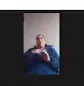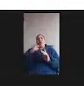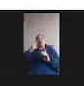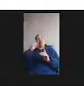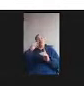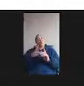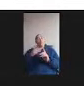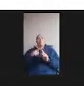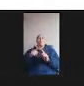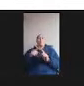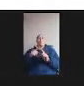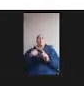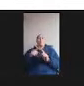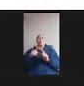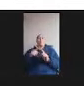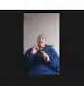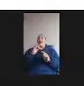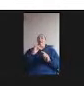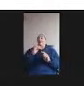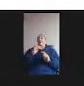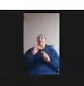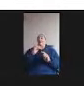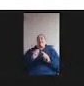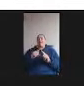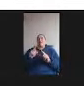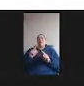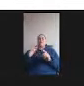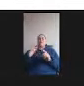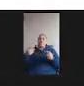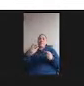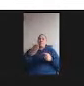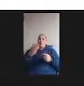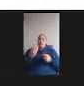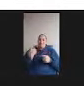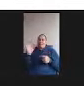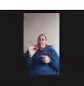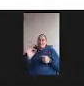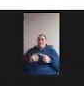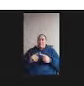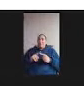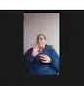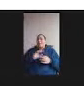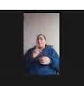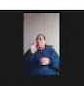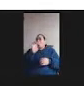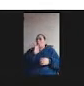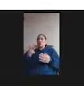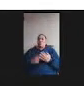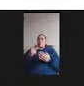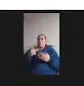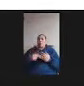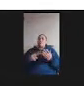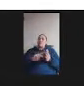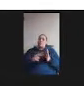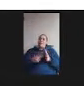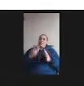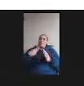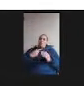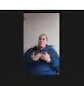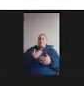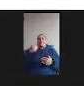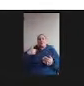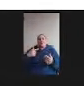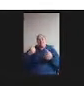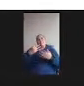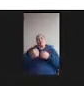at ITTS, you'll see that a 72% spend there, and the main reason for that is specifically once-off project that was planned in the previous financial year that could not be